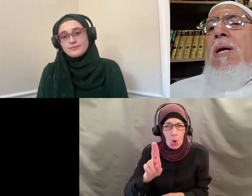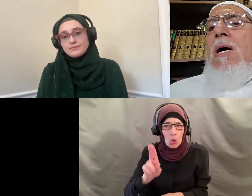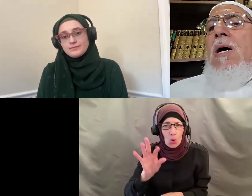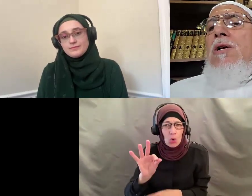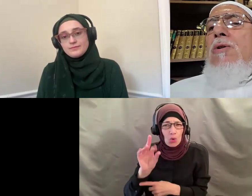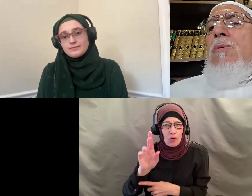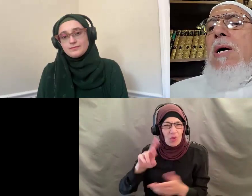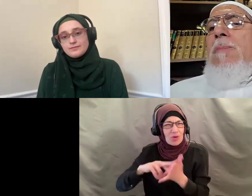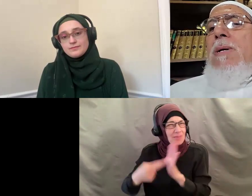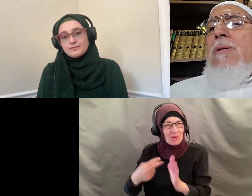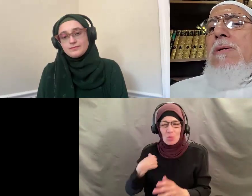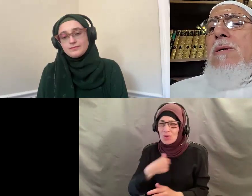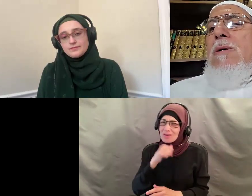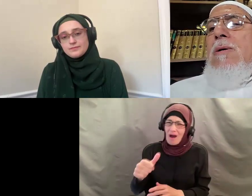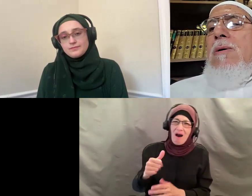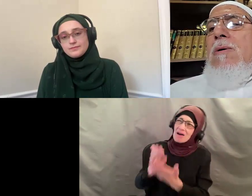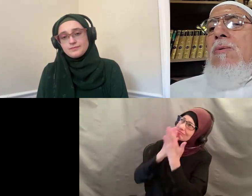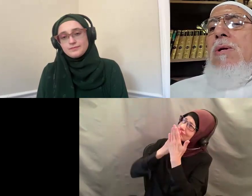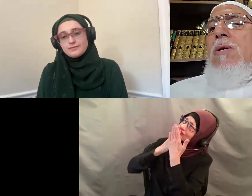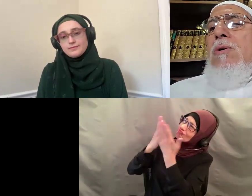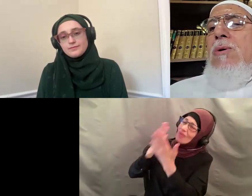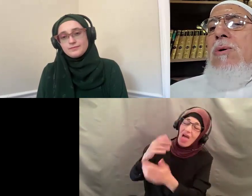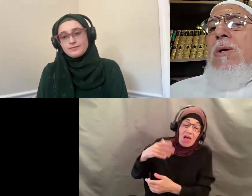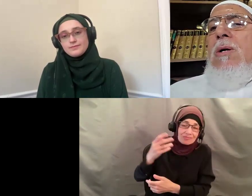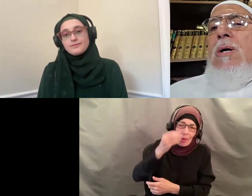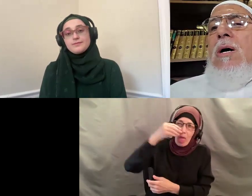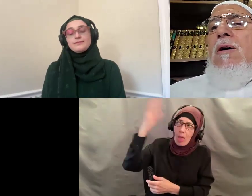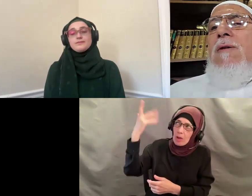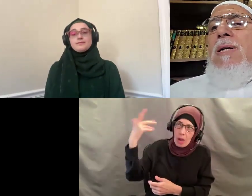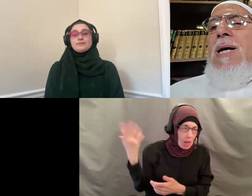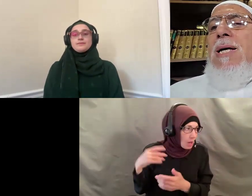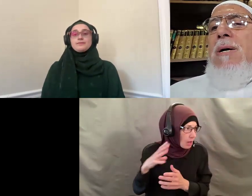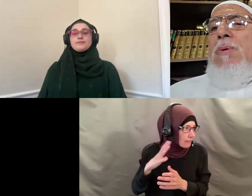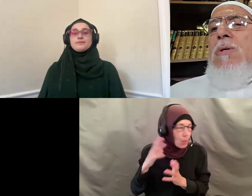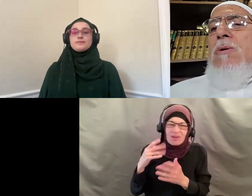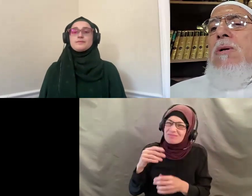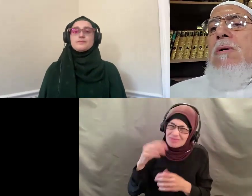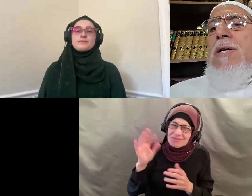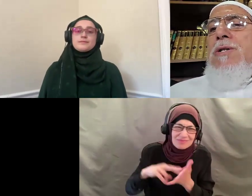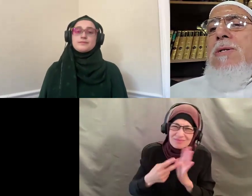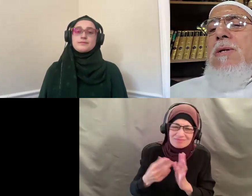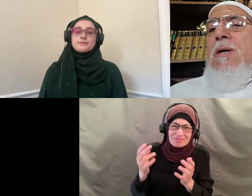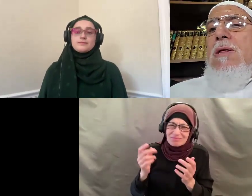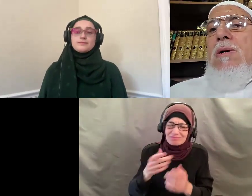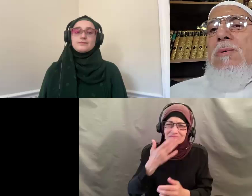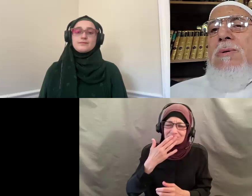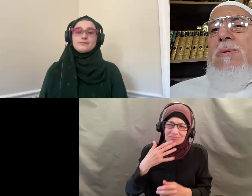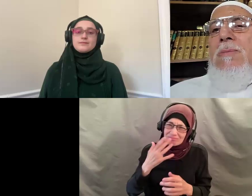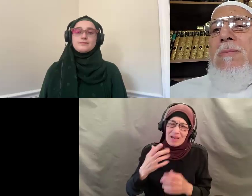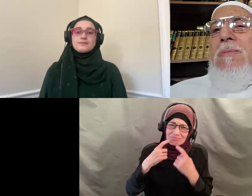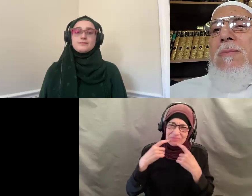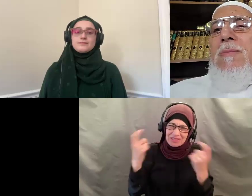When then are you helpless when the soul of a dying person reaches their